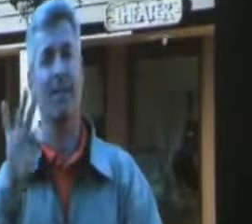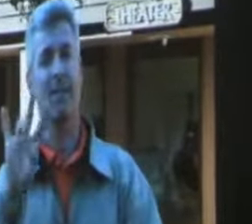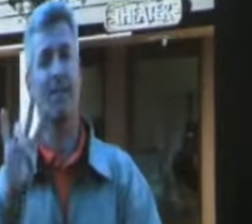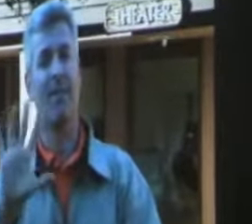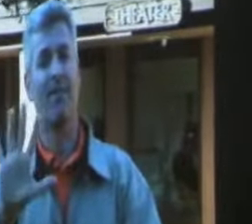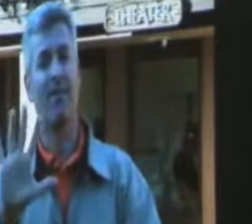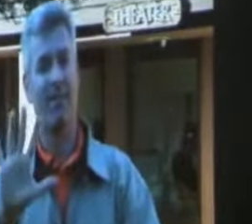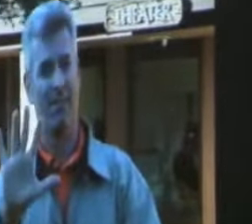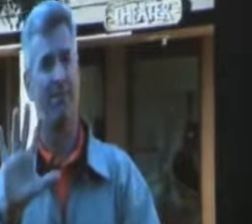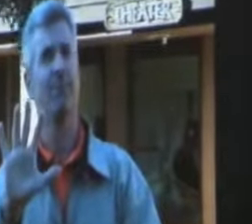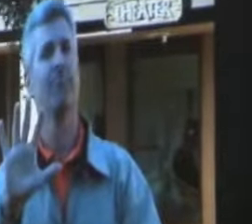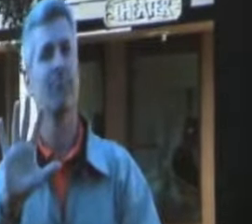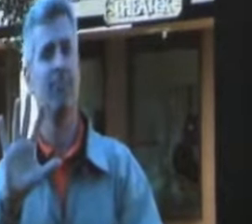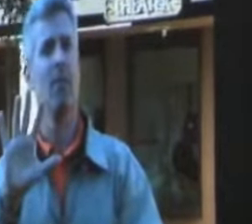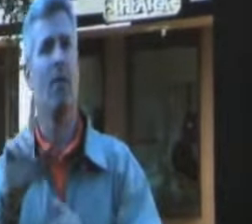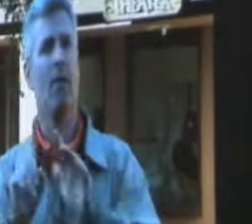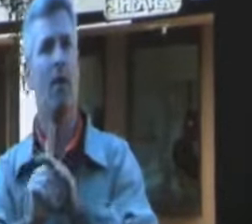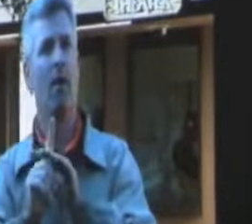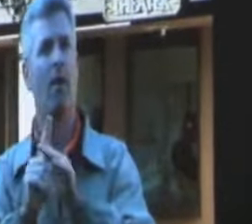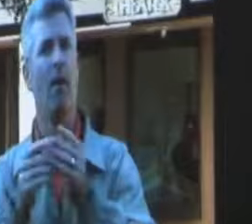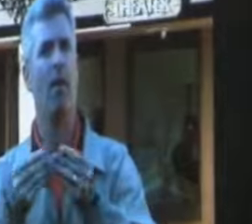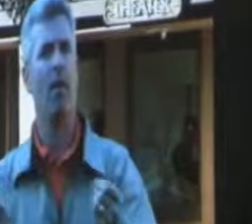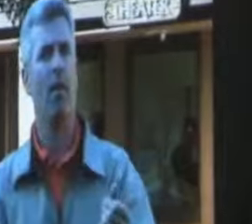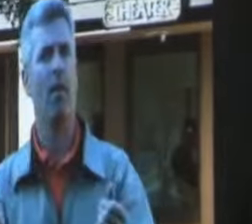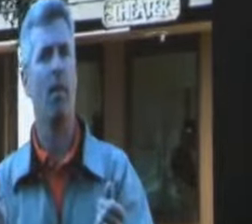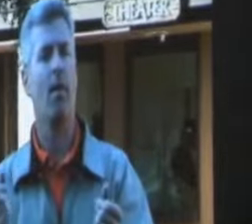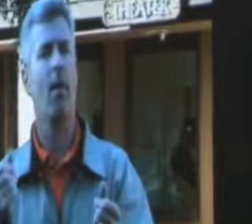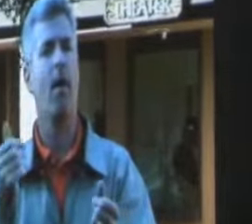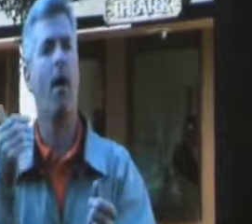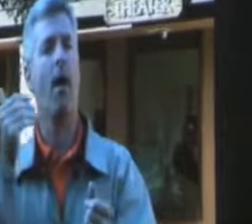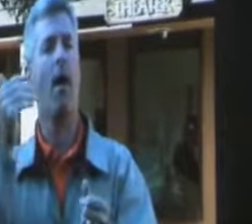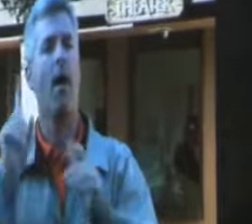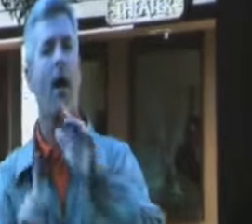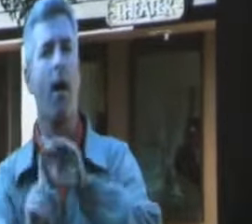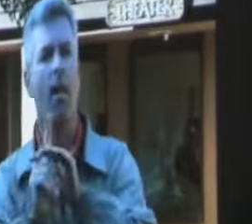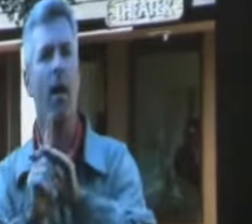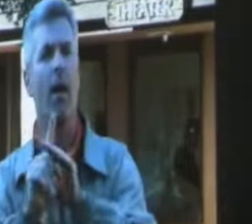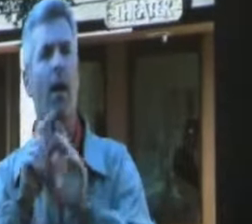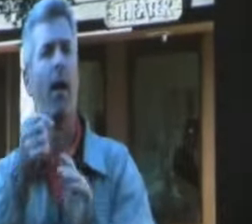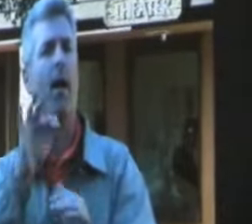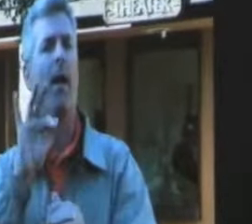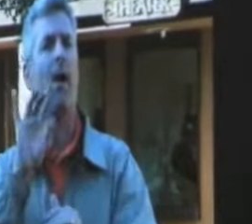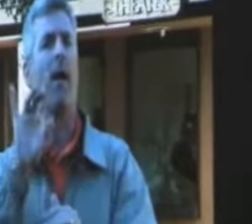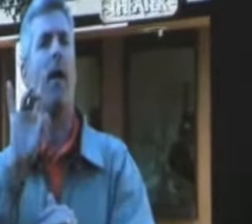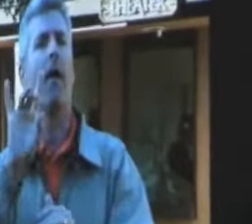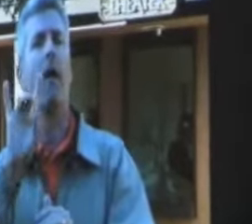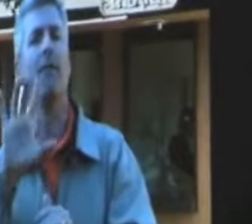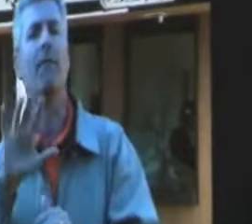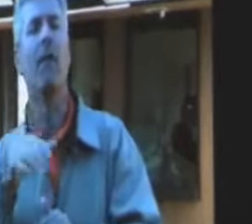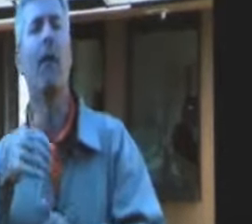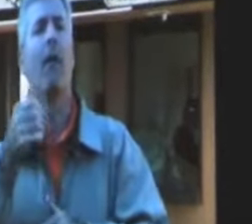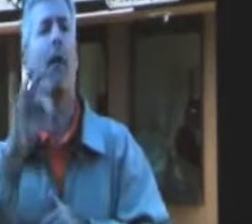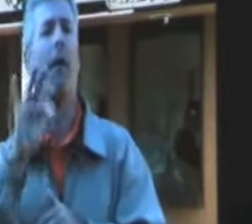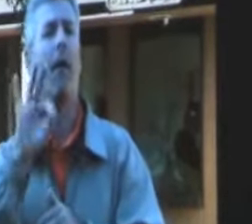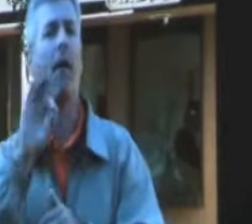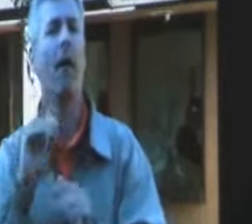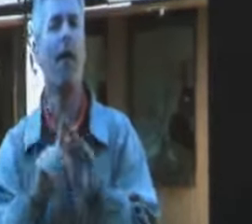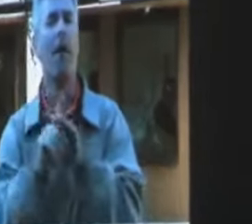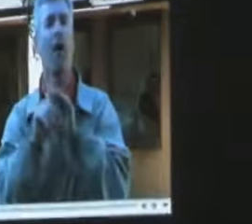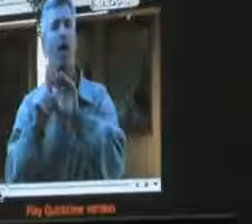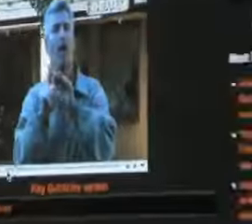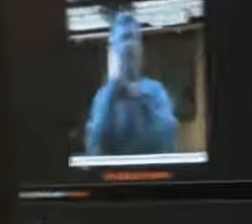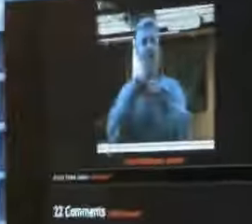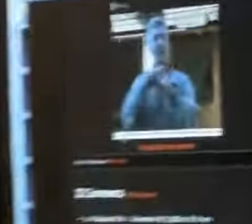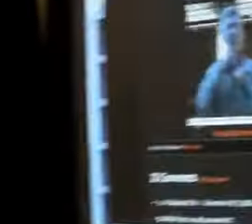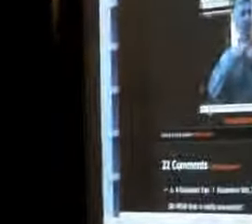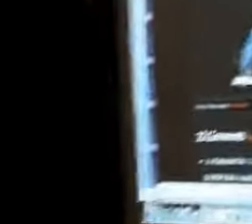essentially having awarding prestige to people who can use spoken language, but less so to people